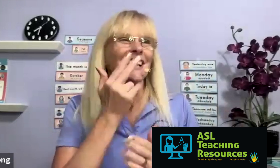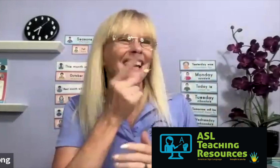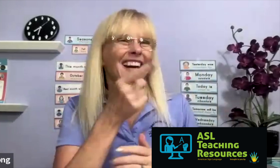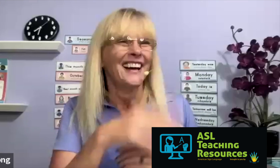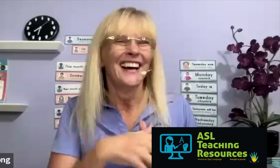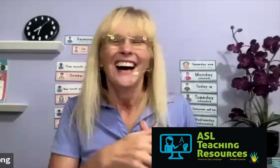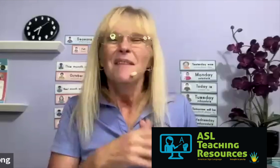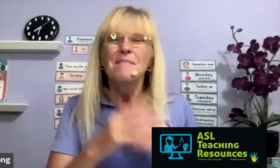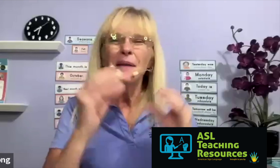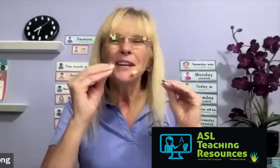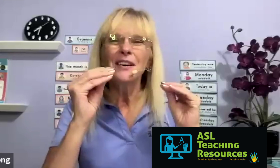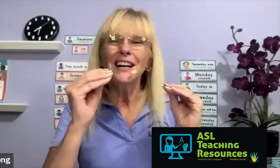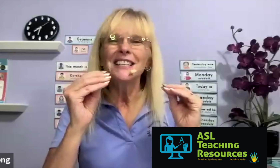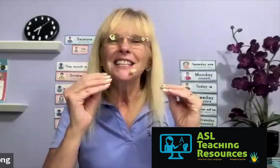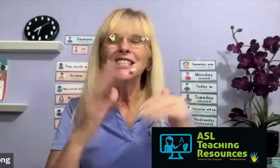funny. Maybe you're teaching,